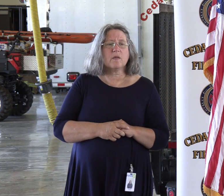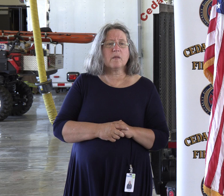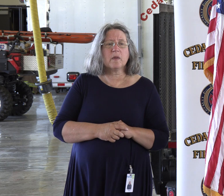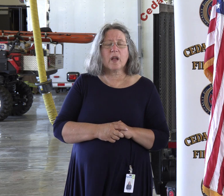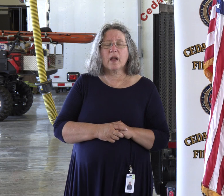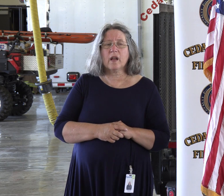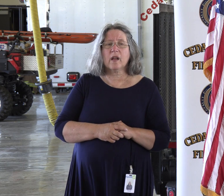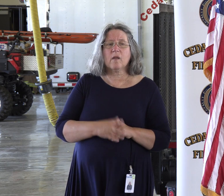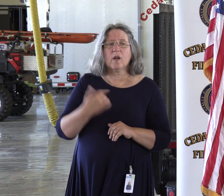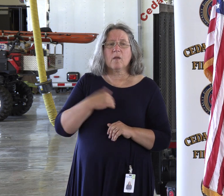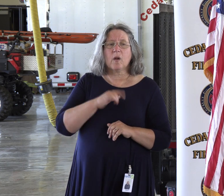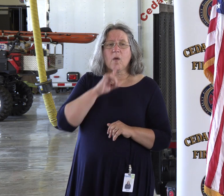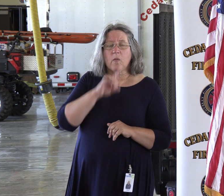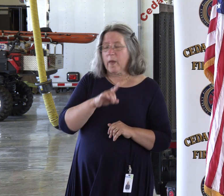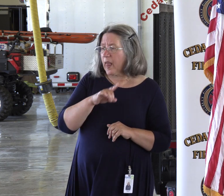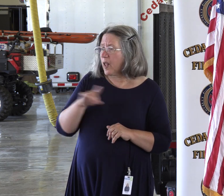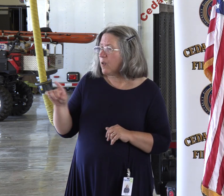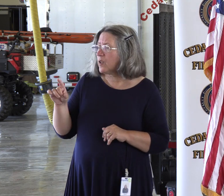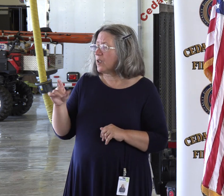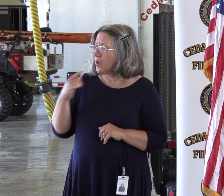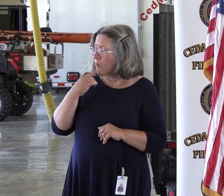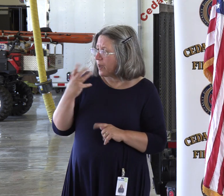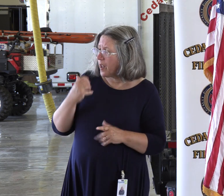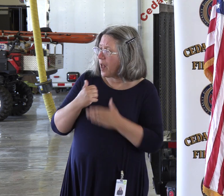to help storm victims rebuild.